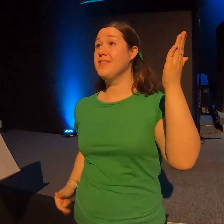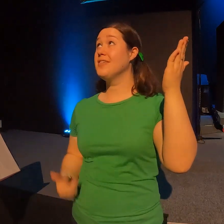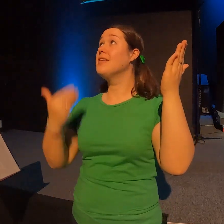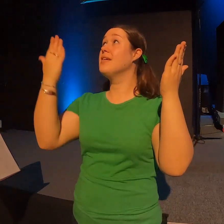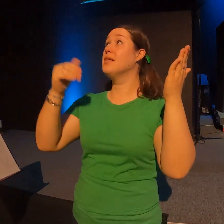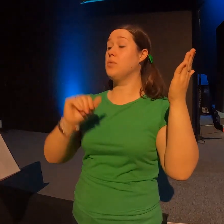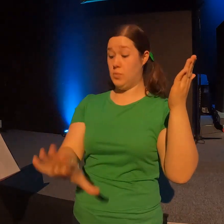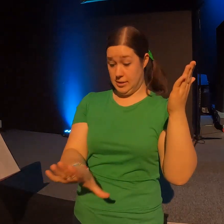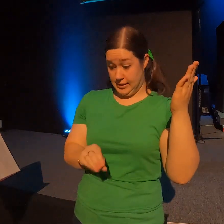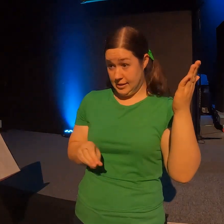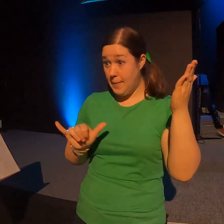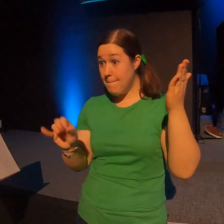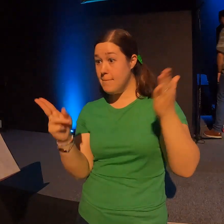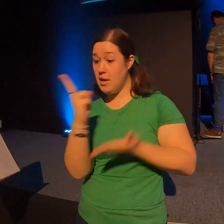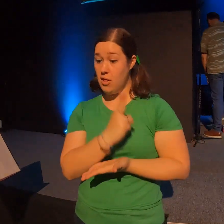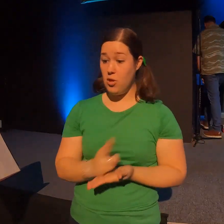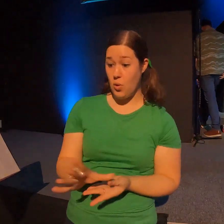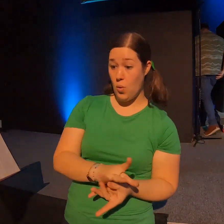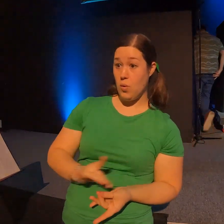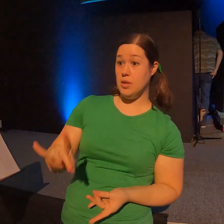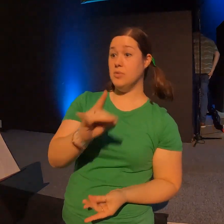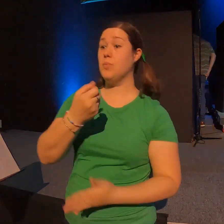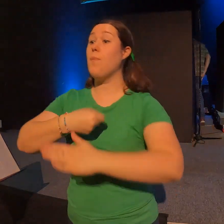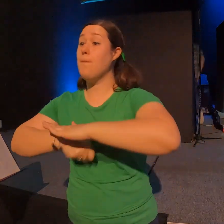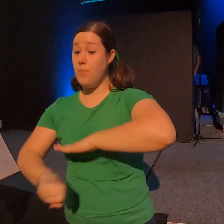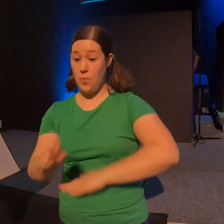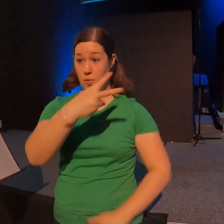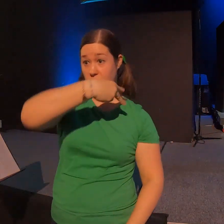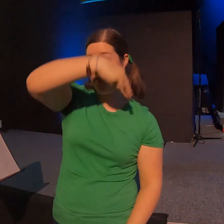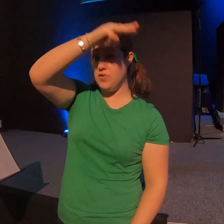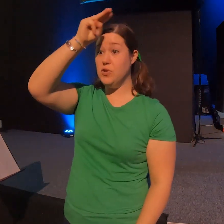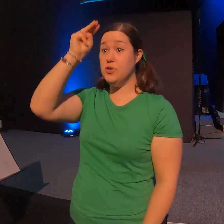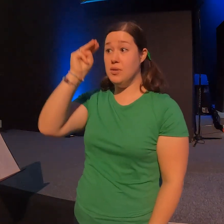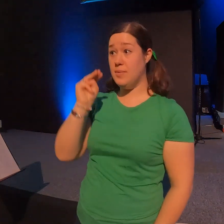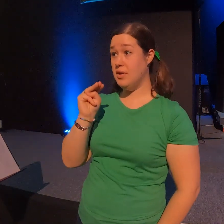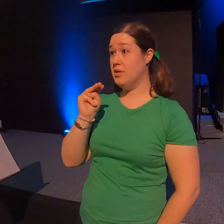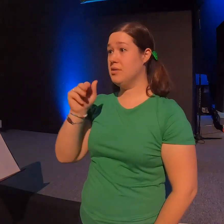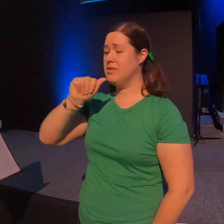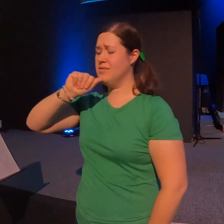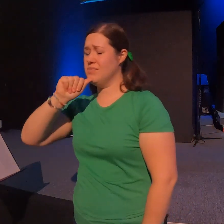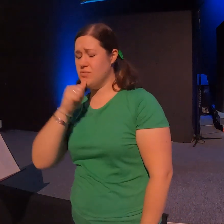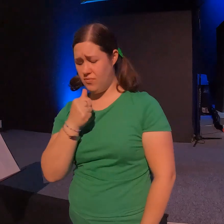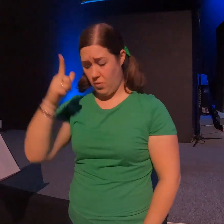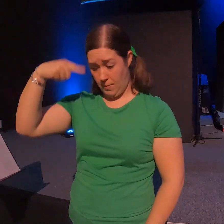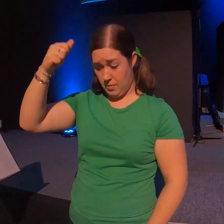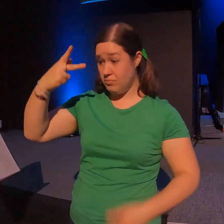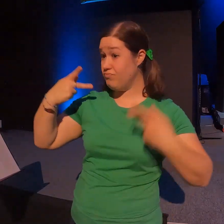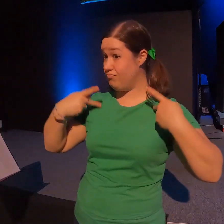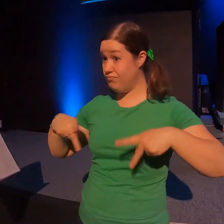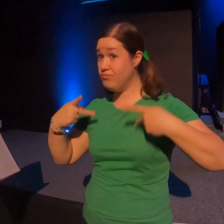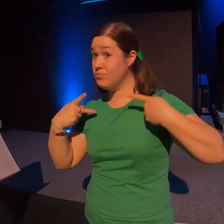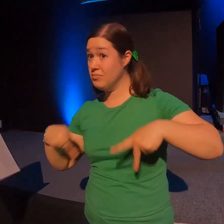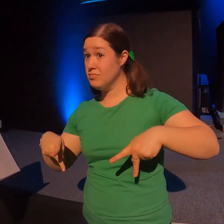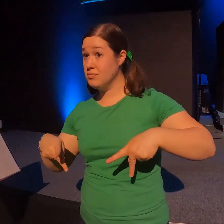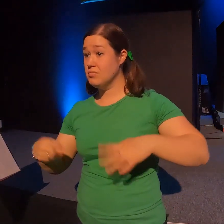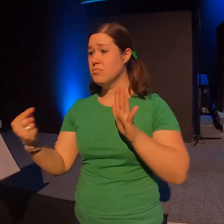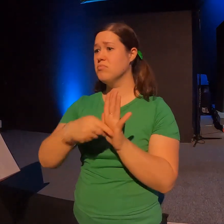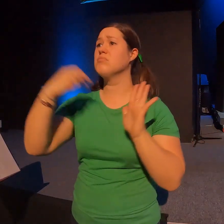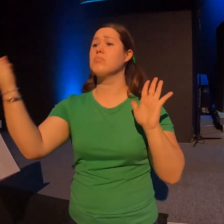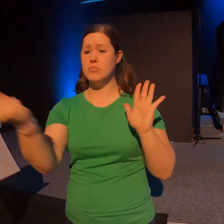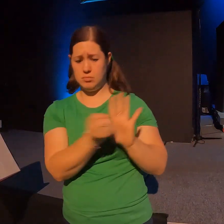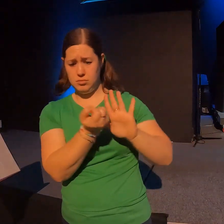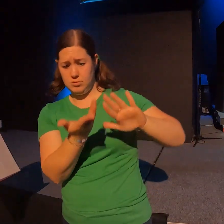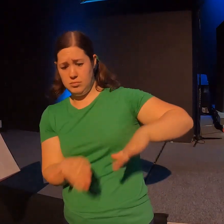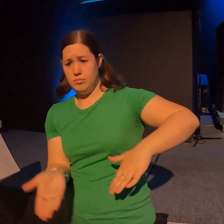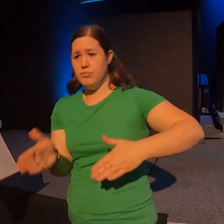who was conceived by the Holy Spirit, born of the Virgin Mary, suffered under Pontius Pilate, was